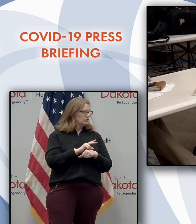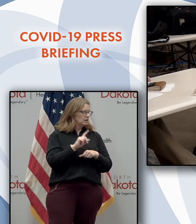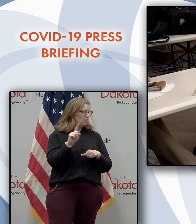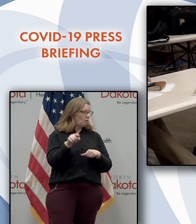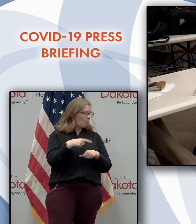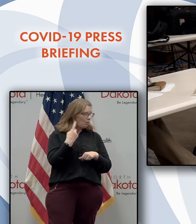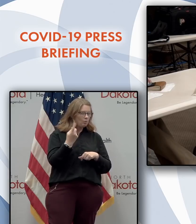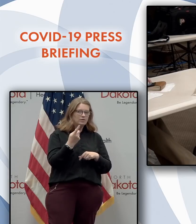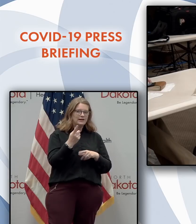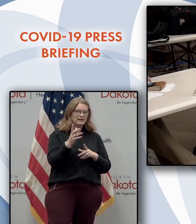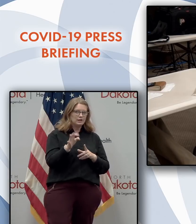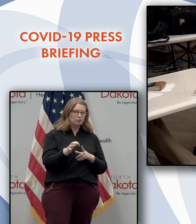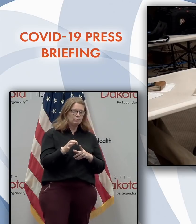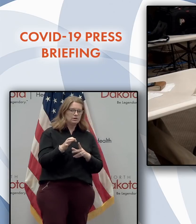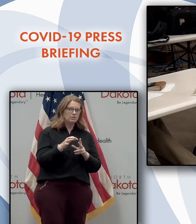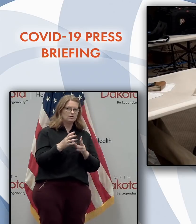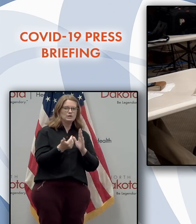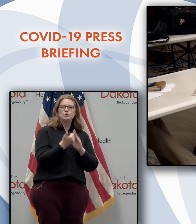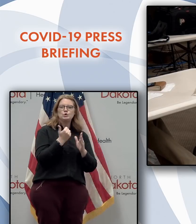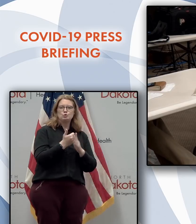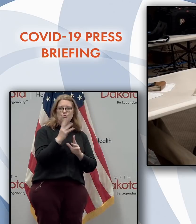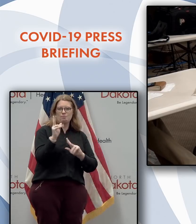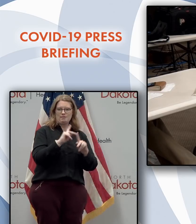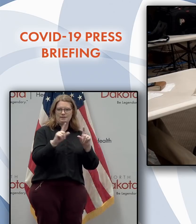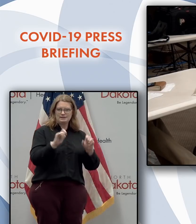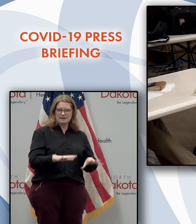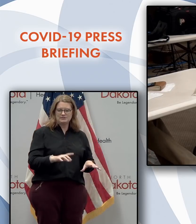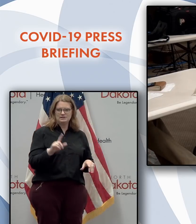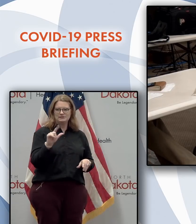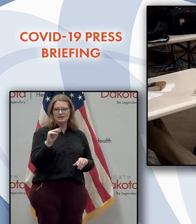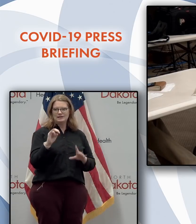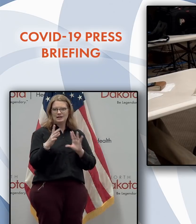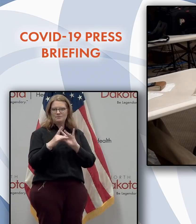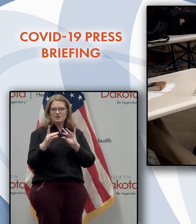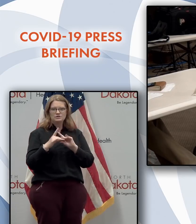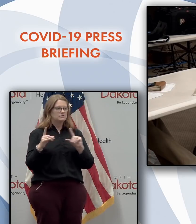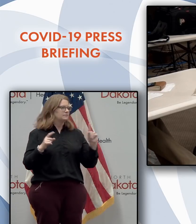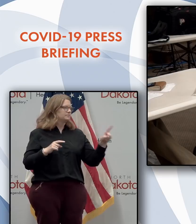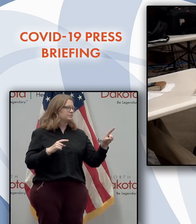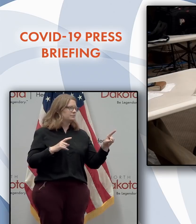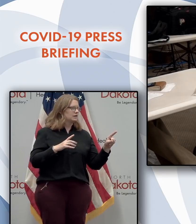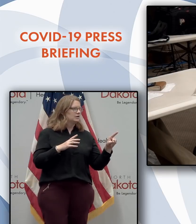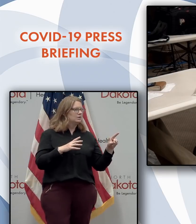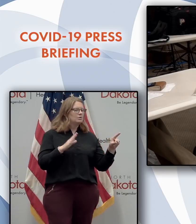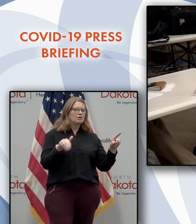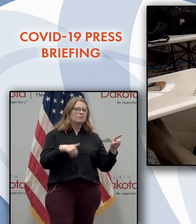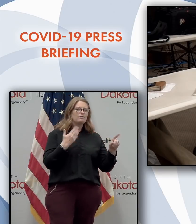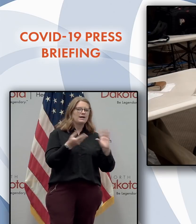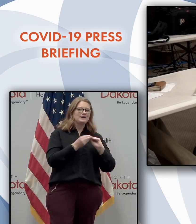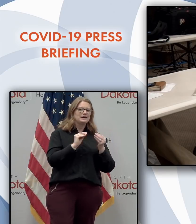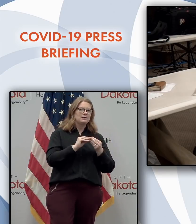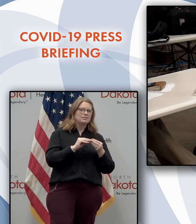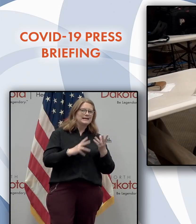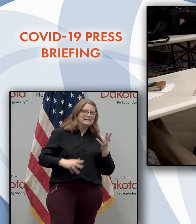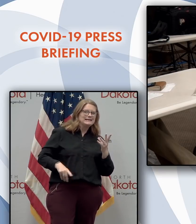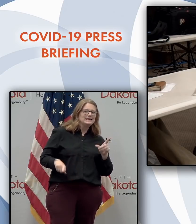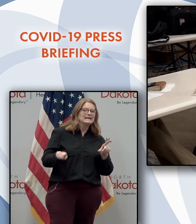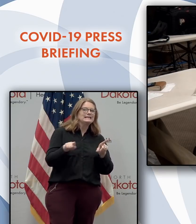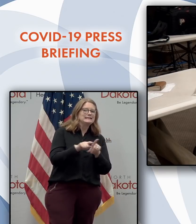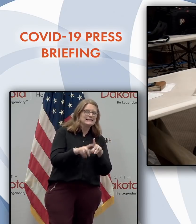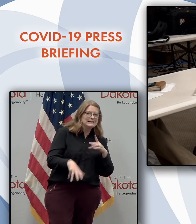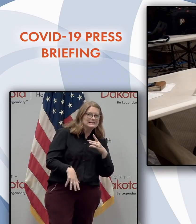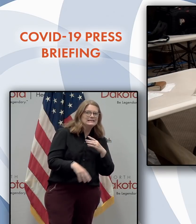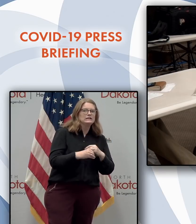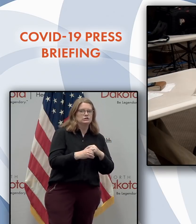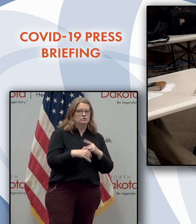of unique individuals tested, as Lane mentioned. Why not provide that number in addition to the positivity rate that is provided